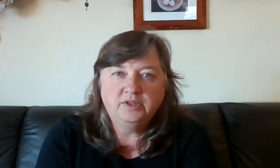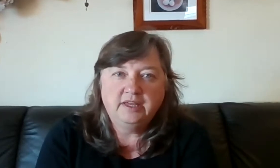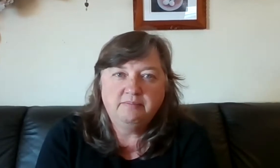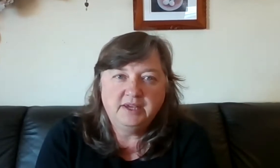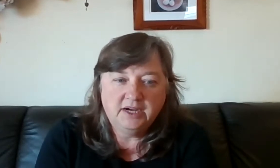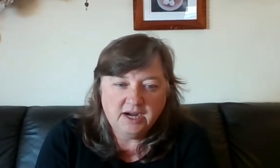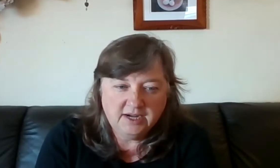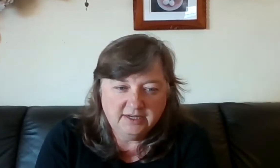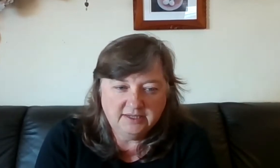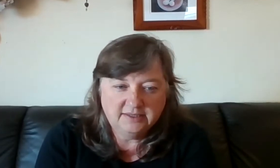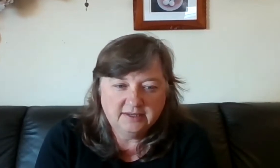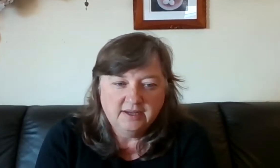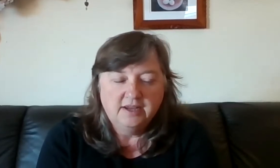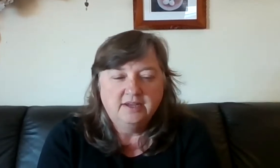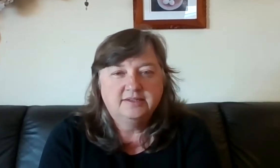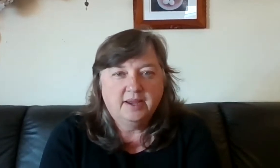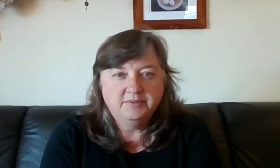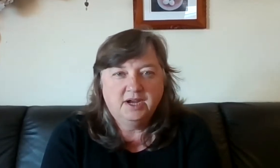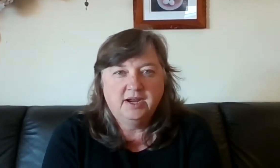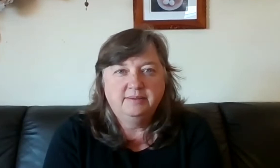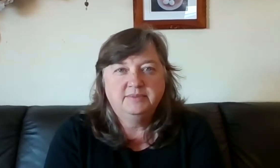only because sometimes,